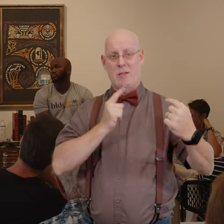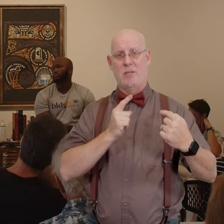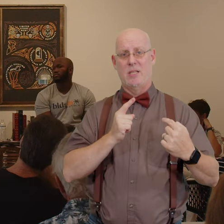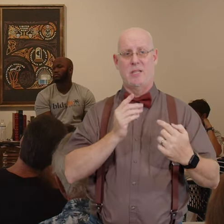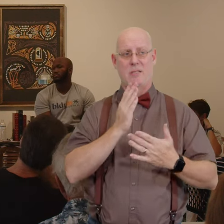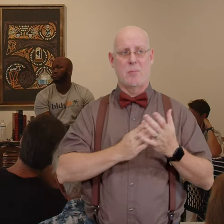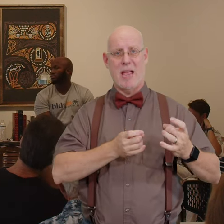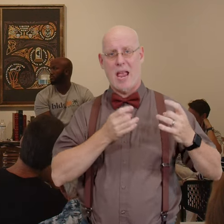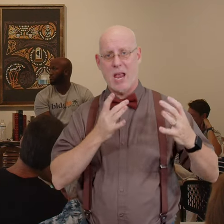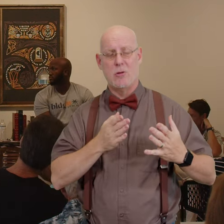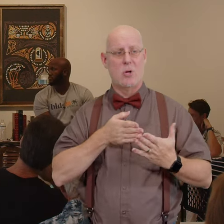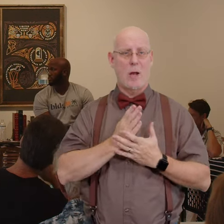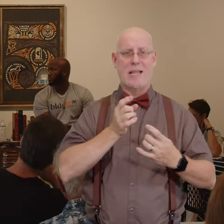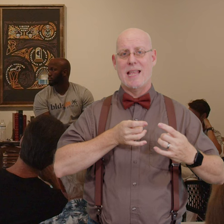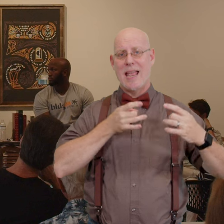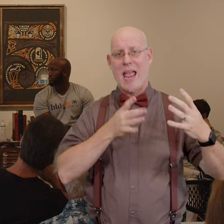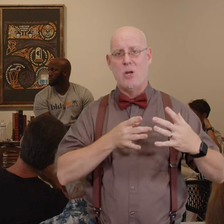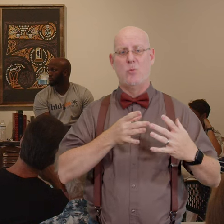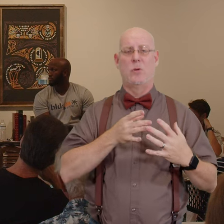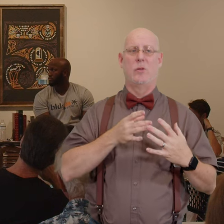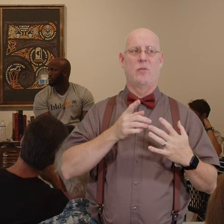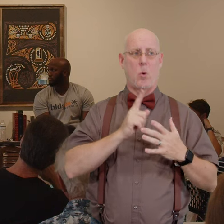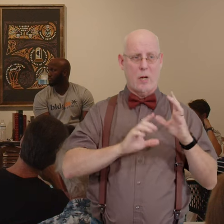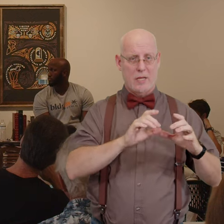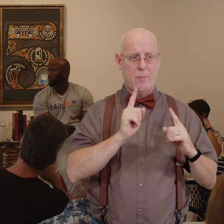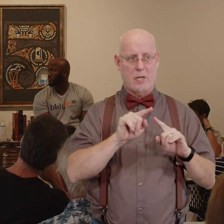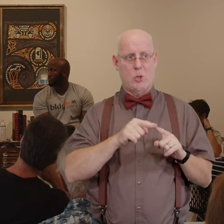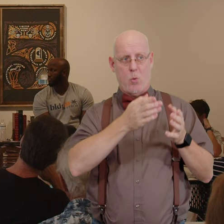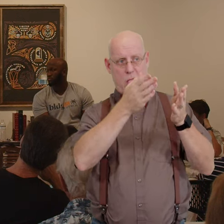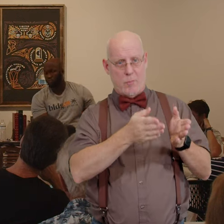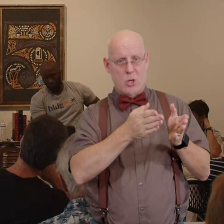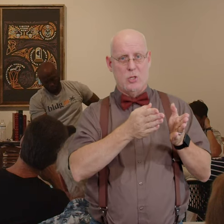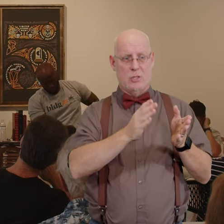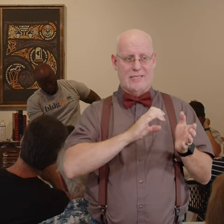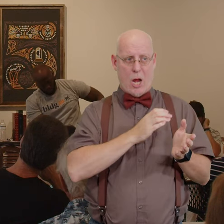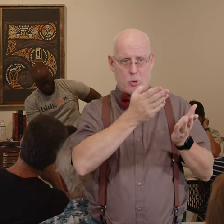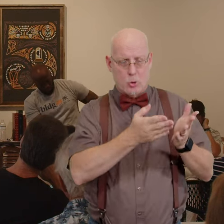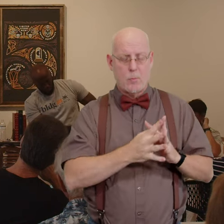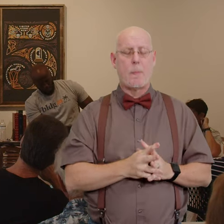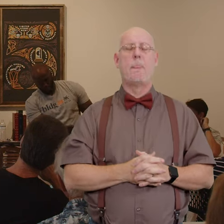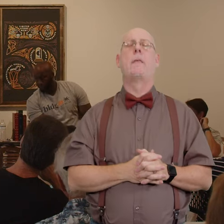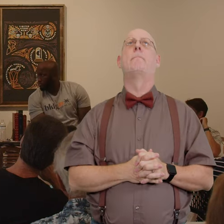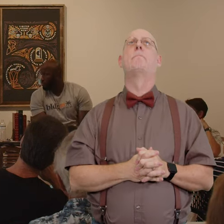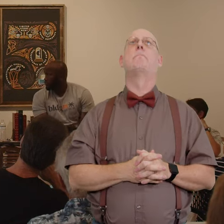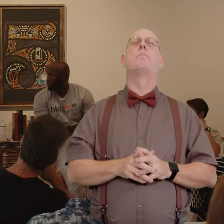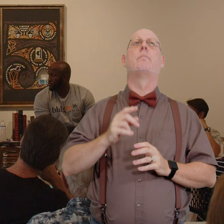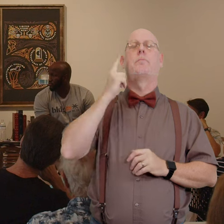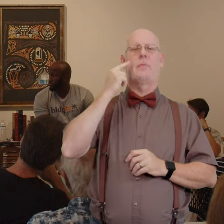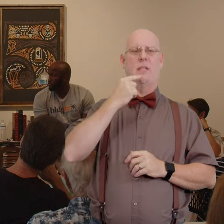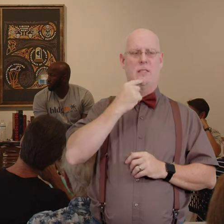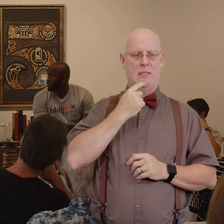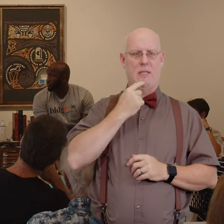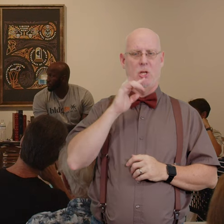Laden, and there was a certain hatred, a right hatred, not only for what he did, but toward him, the essence of who he is. And so I think